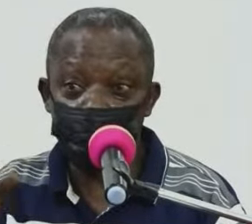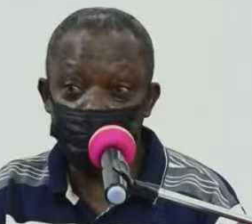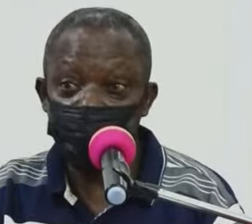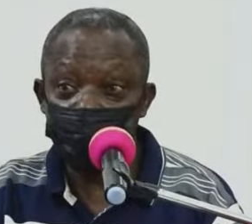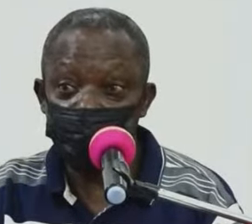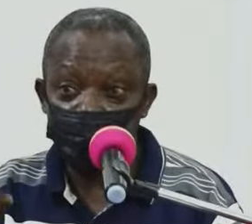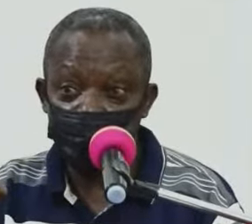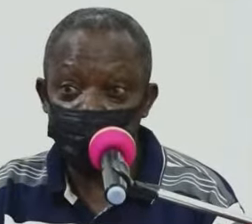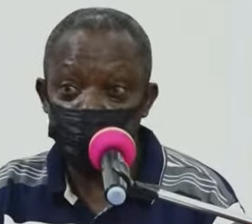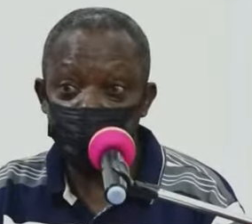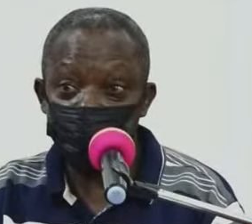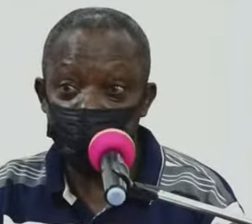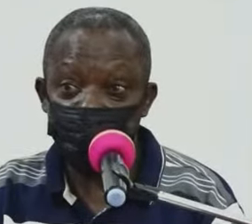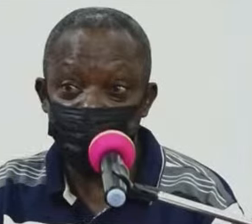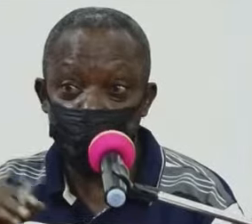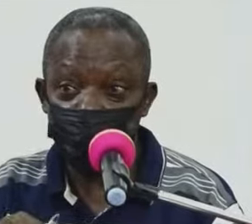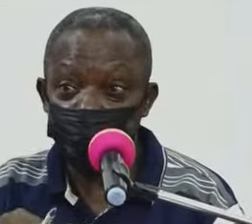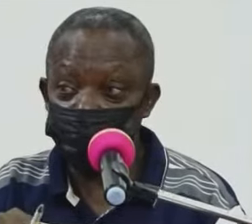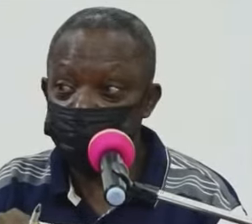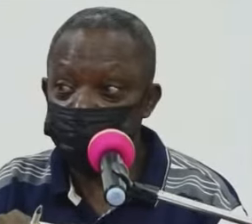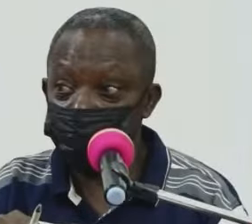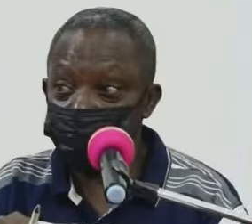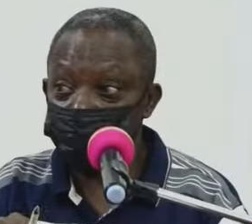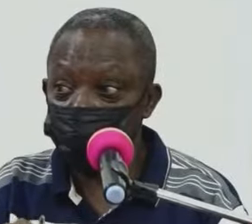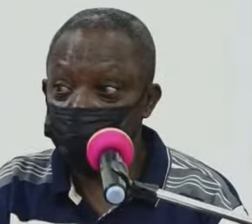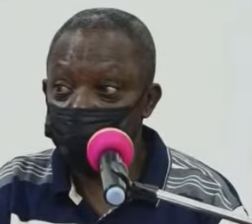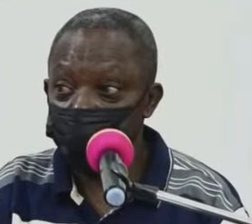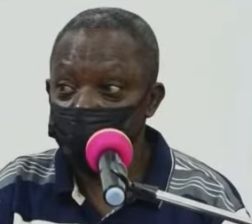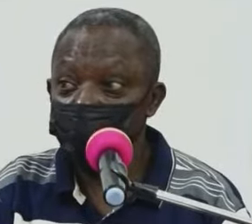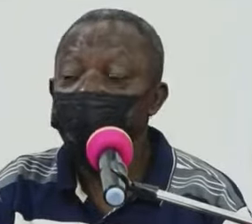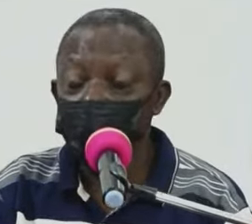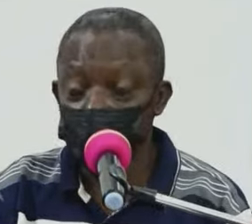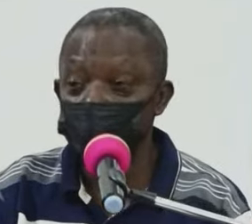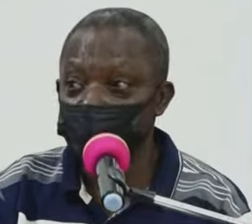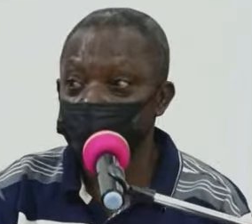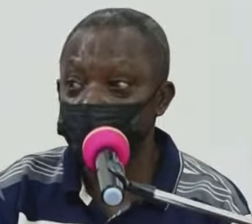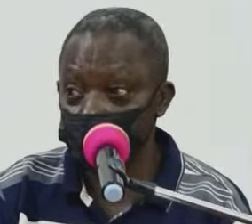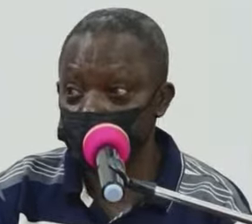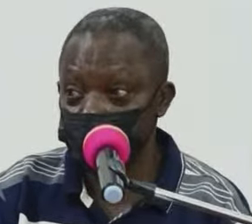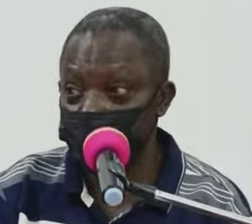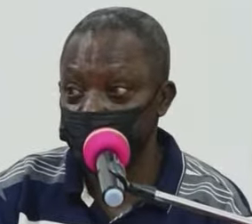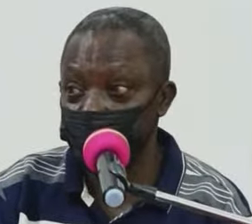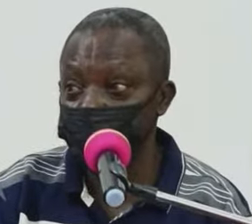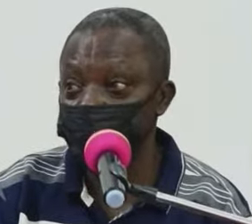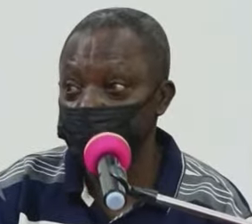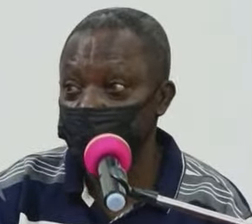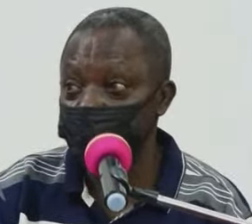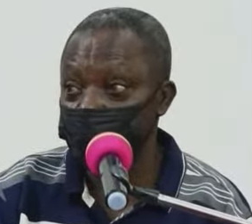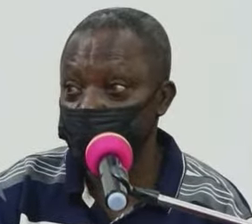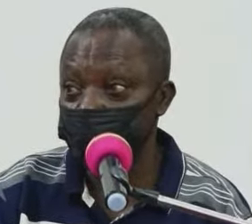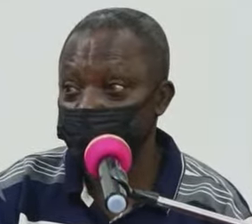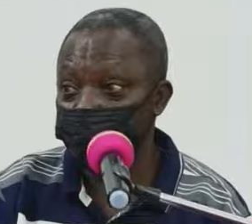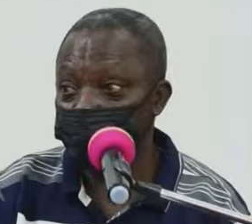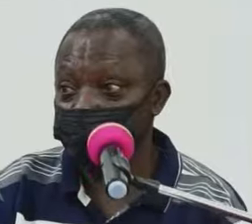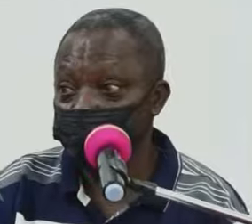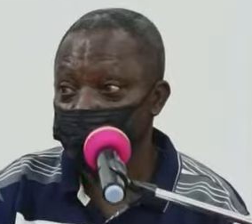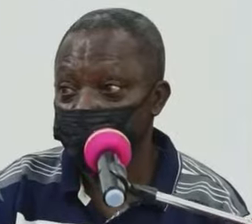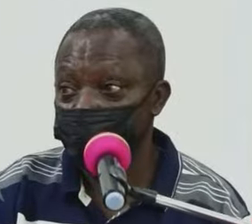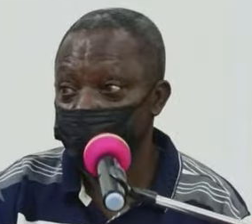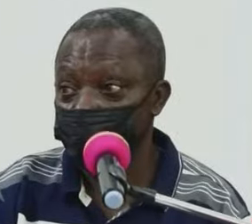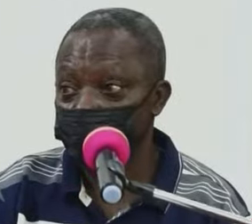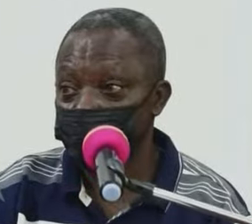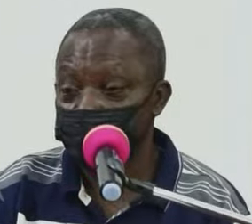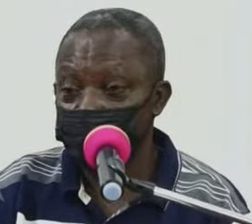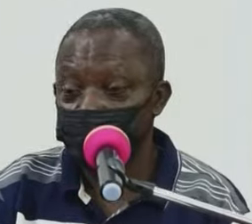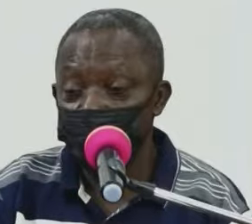have been complaining. Those over there have been As in, is the Ghana Maritime Authority going to buy new boats? Pontoons on the water lake. For the